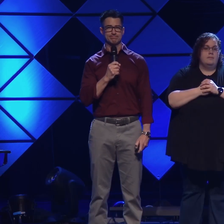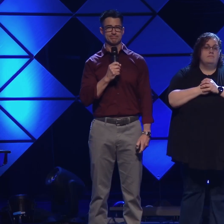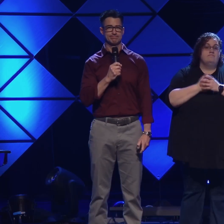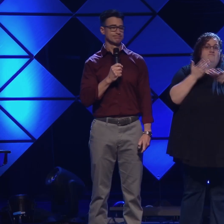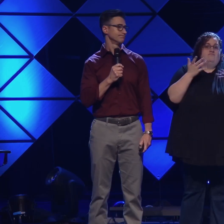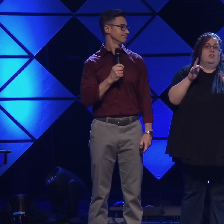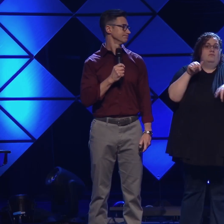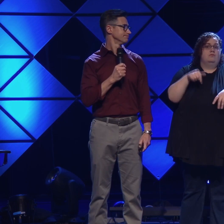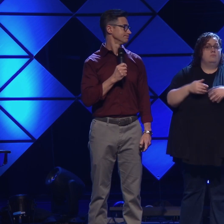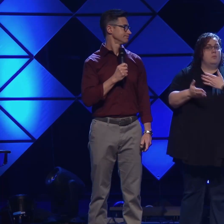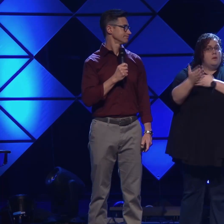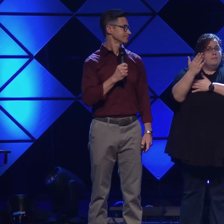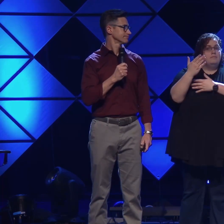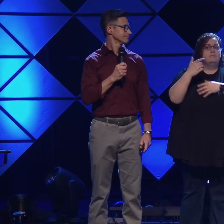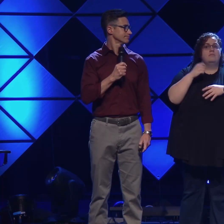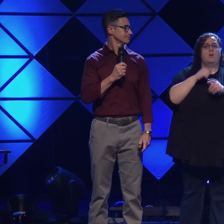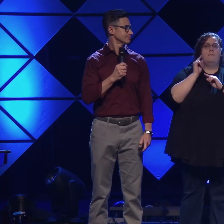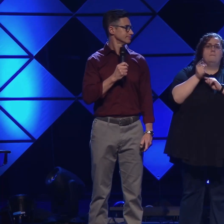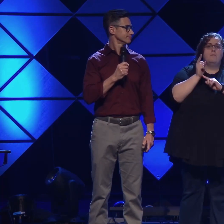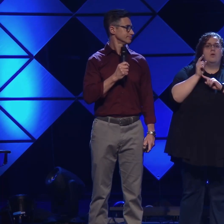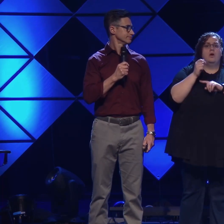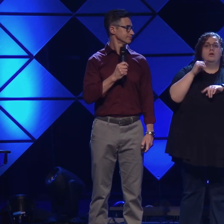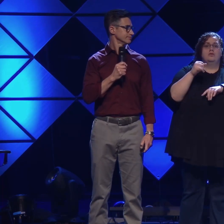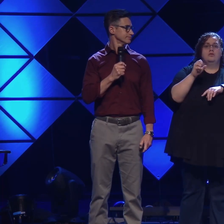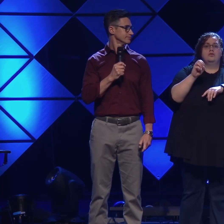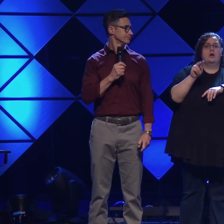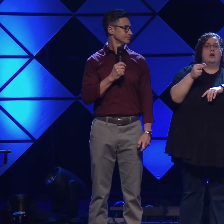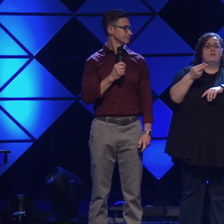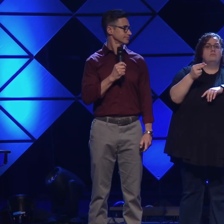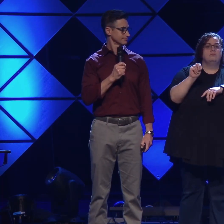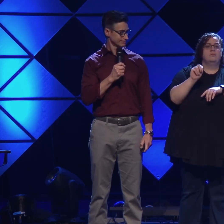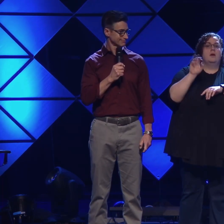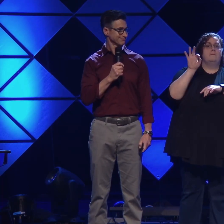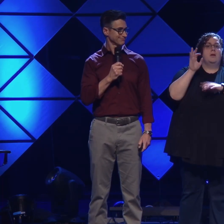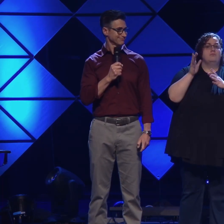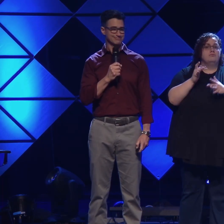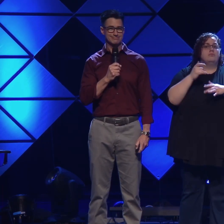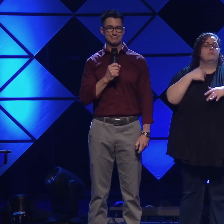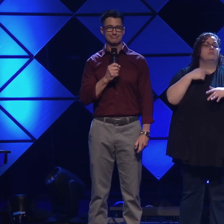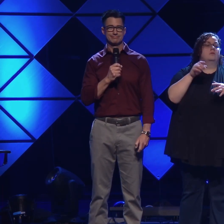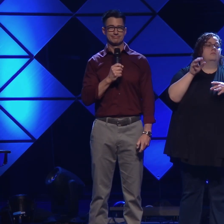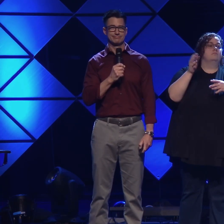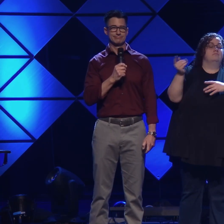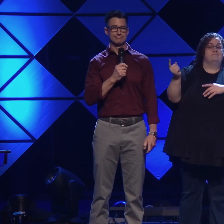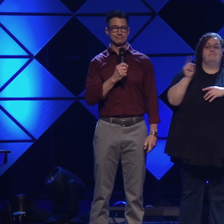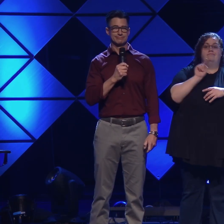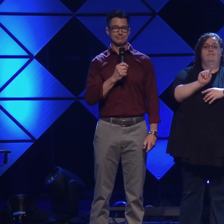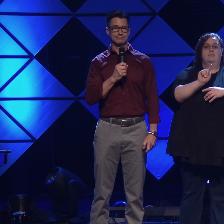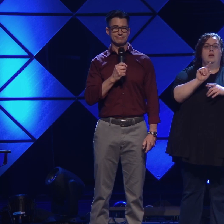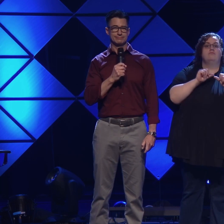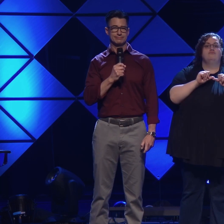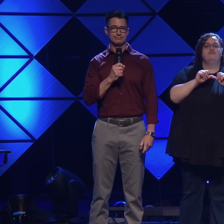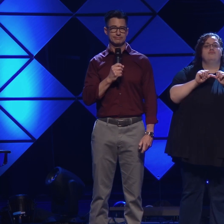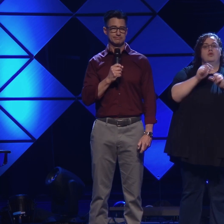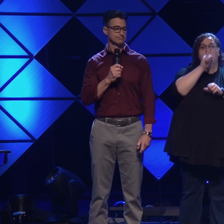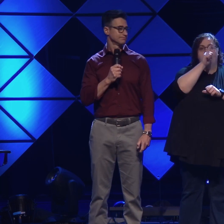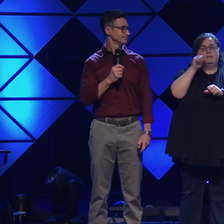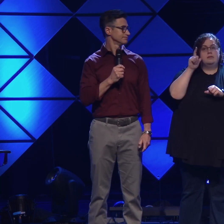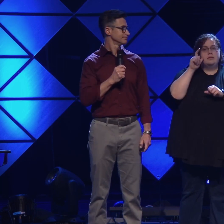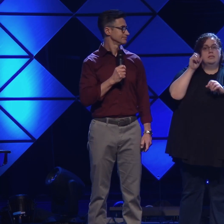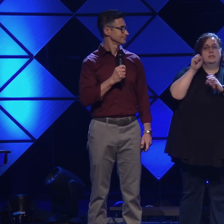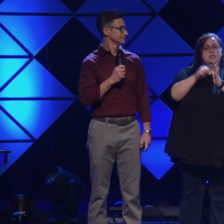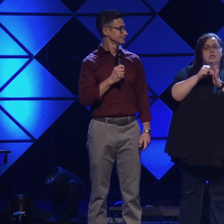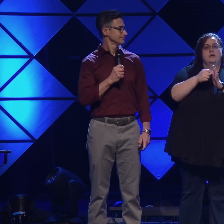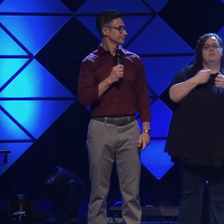all we have for you this morning. In just a minute, John Smith, our founding pastor, is going to come up and continue our Lenten series, Bending Our Hearts.